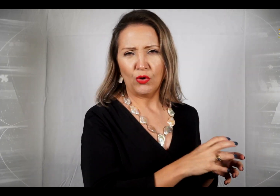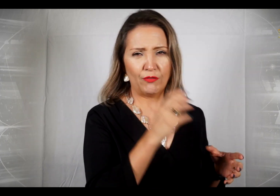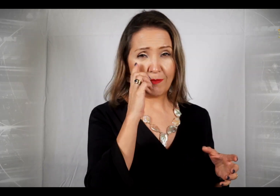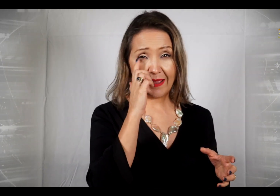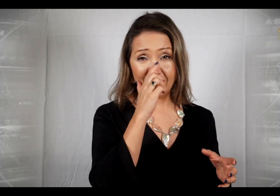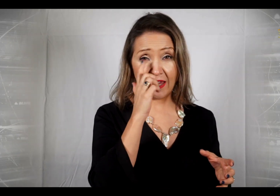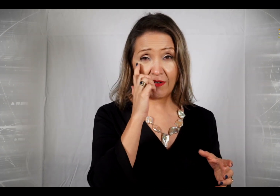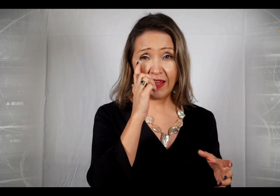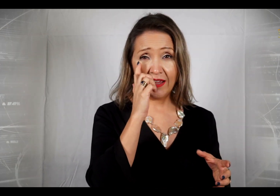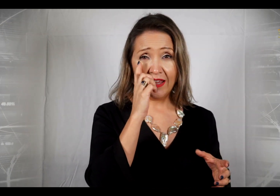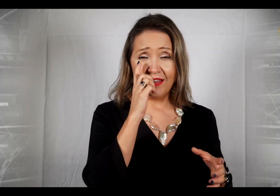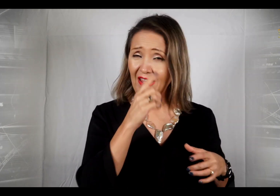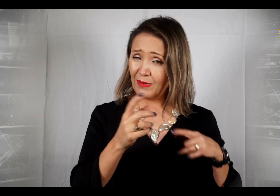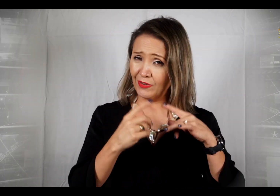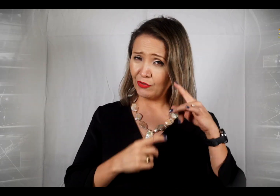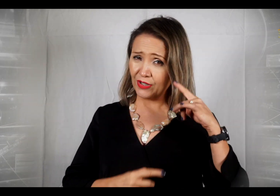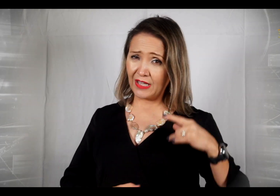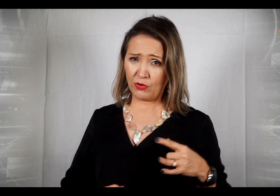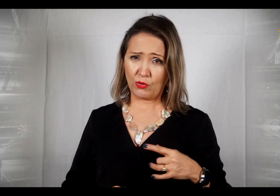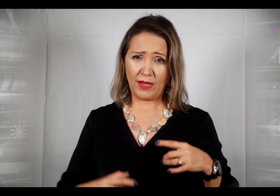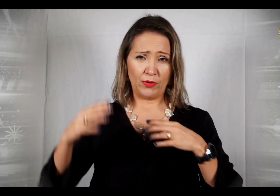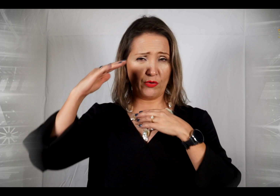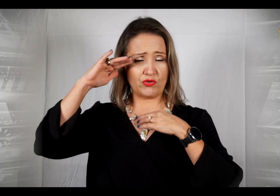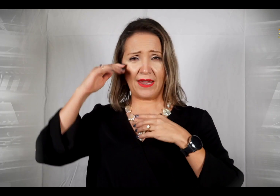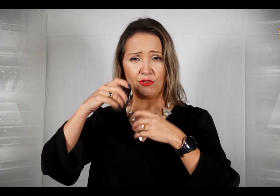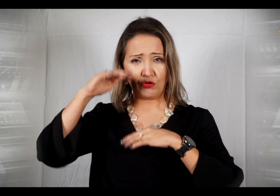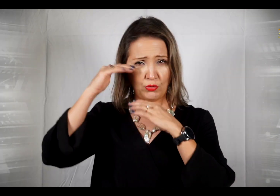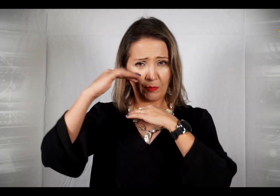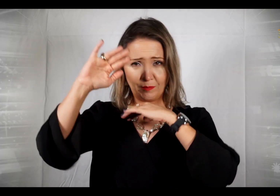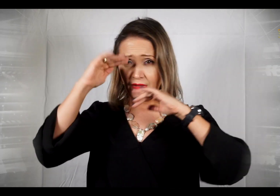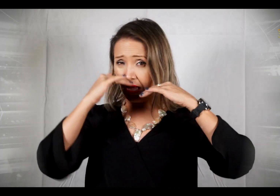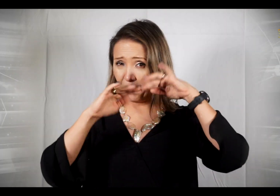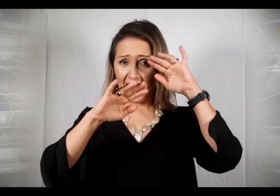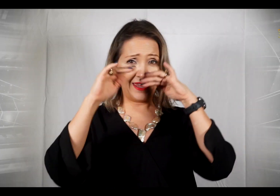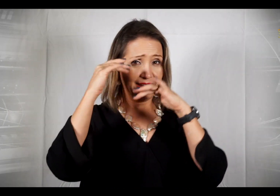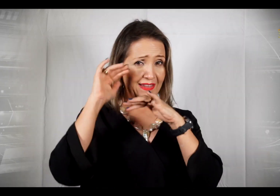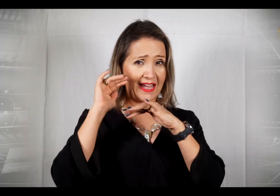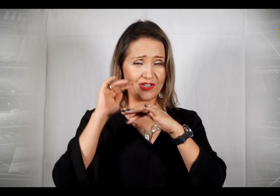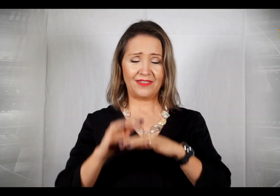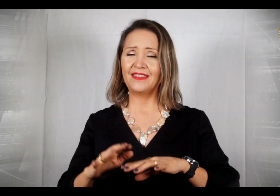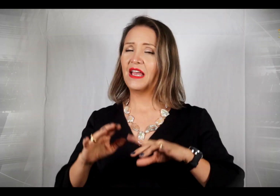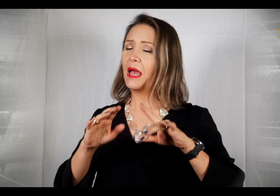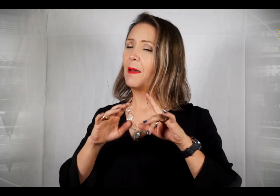of mascara, that residue is going to get in your way when you're trying to apply the lashes.